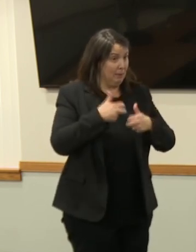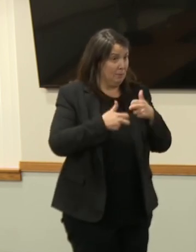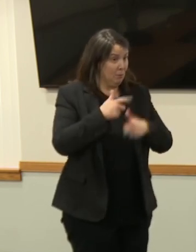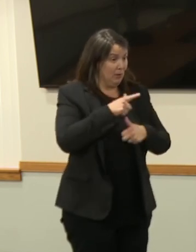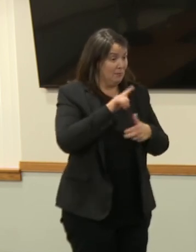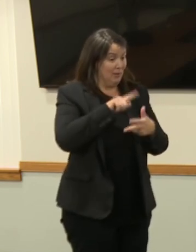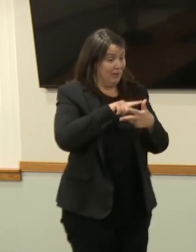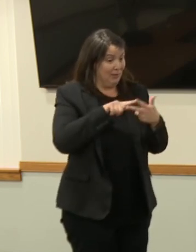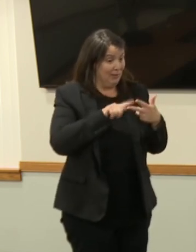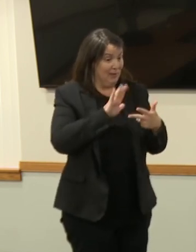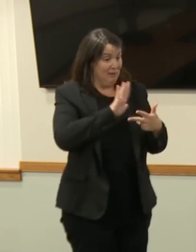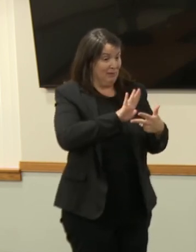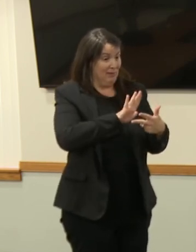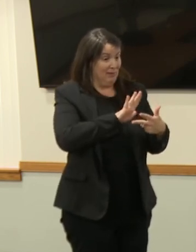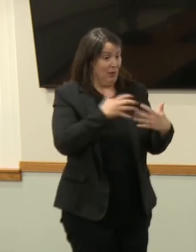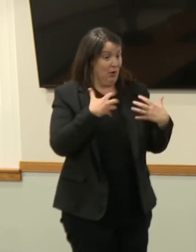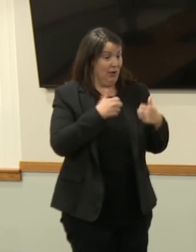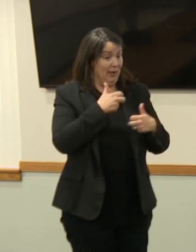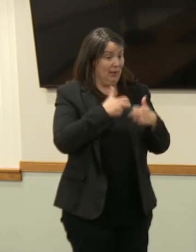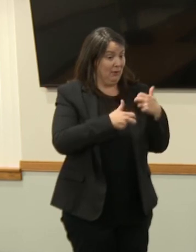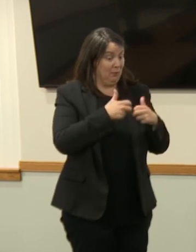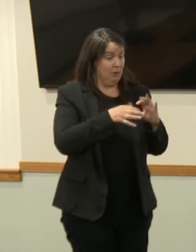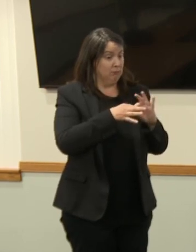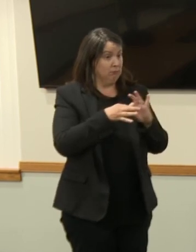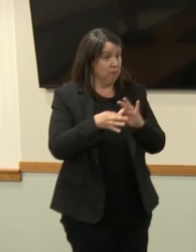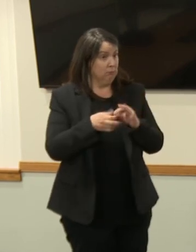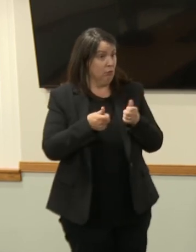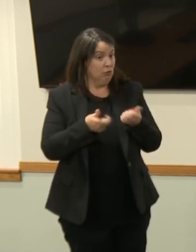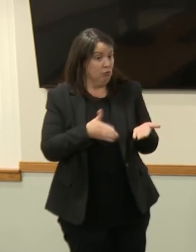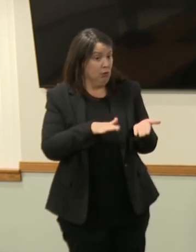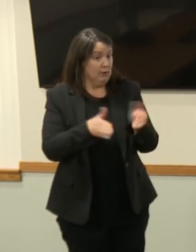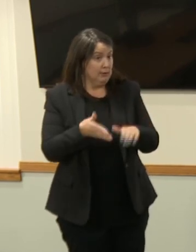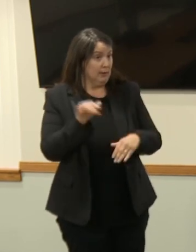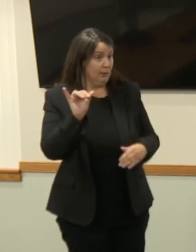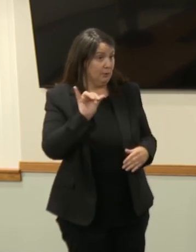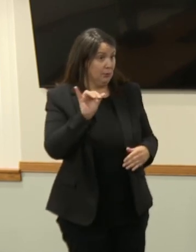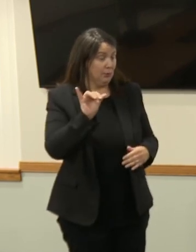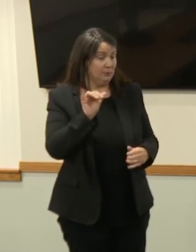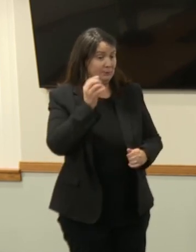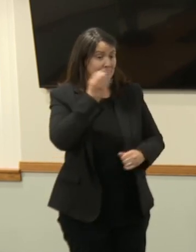have led to their death? 2, we have had